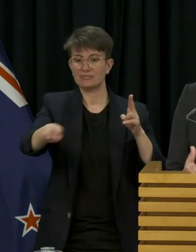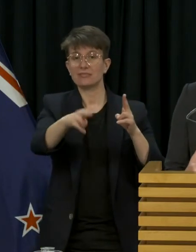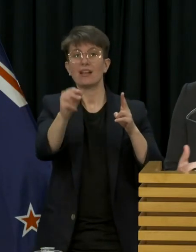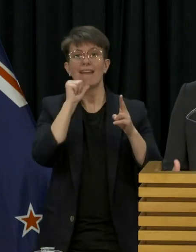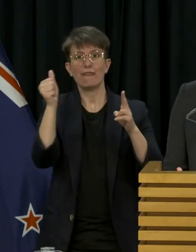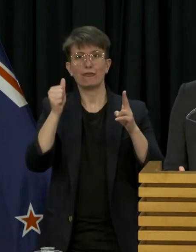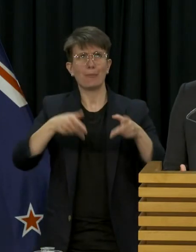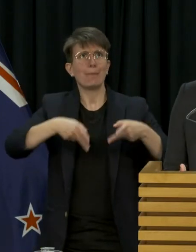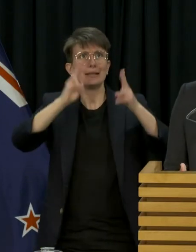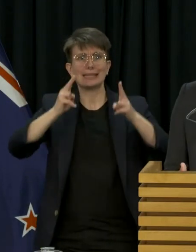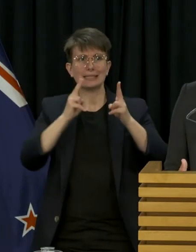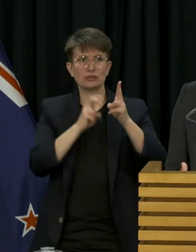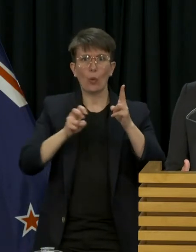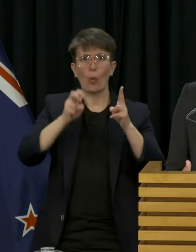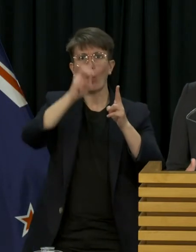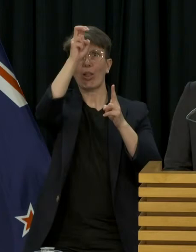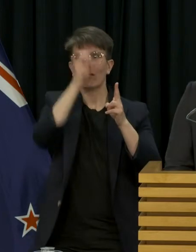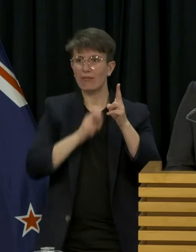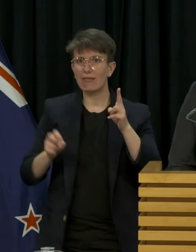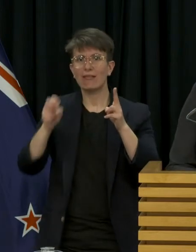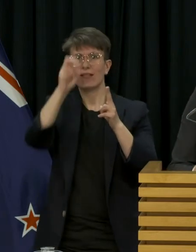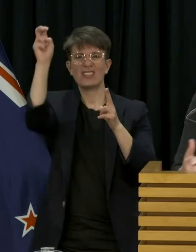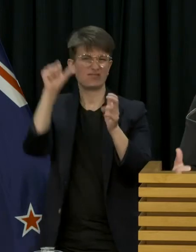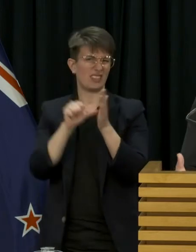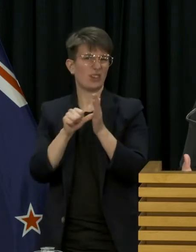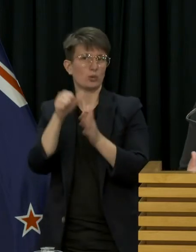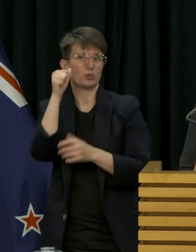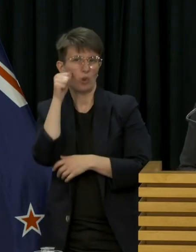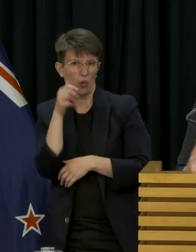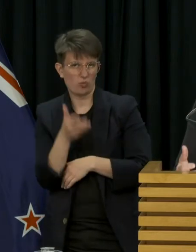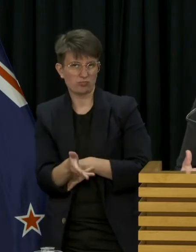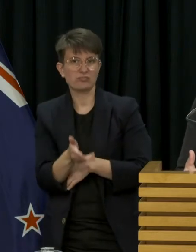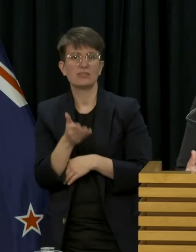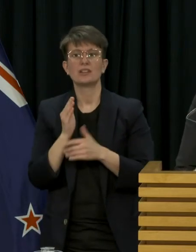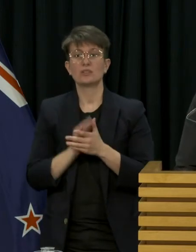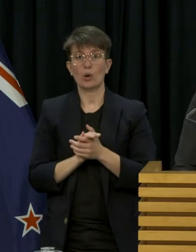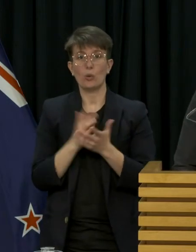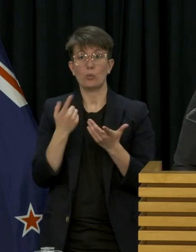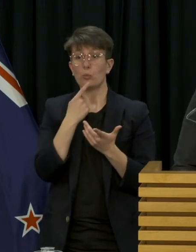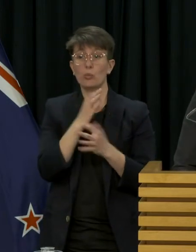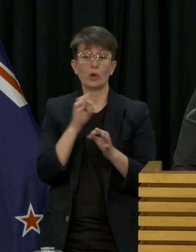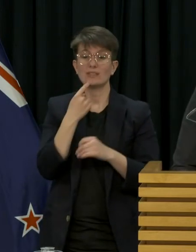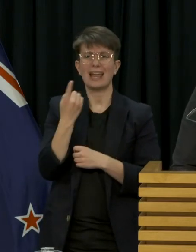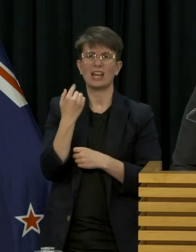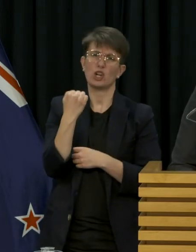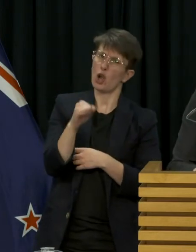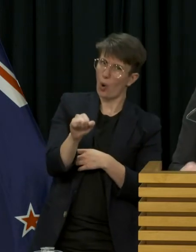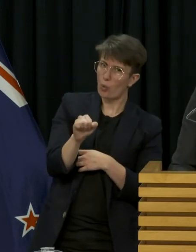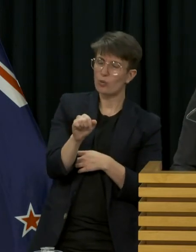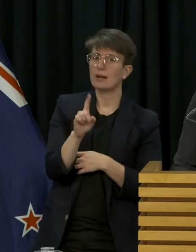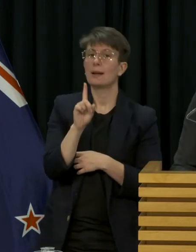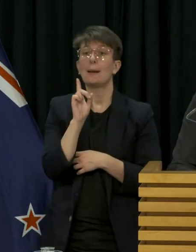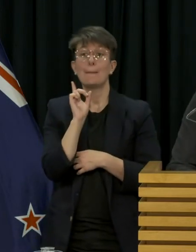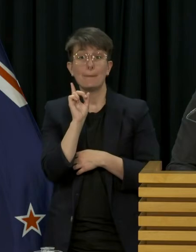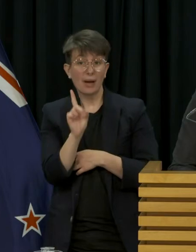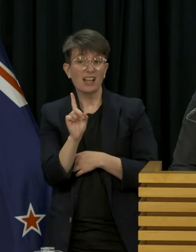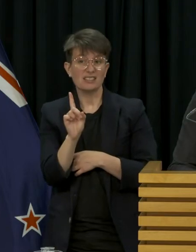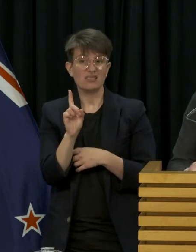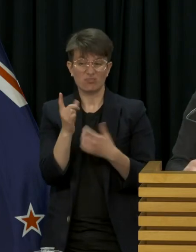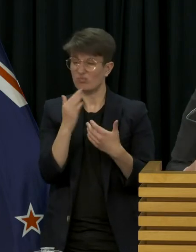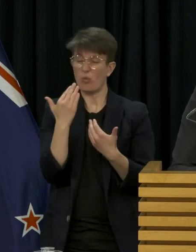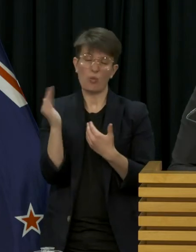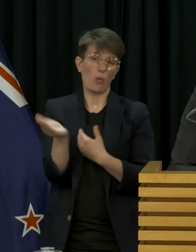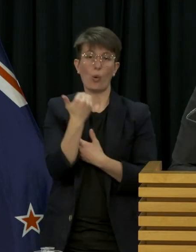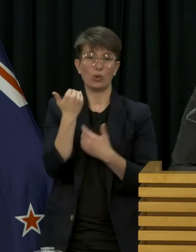I'm saying is we're not taking anything off the table at this point, but we do recognise that all of the different technological solutions all have limitations. So